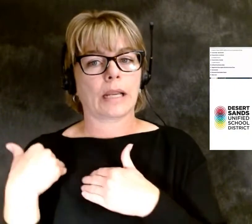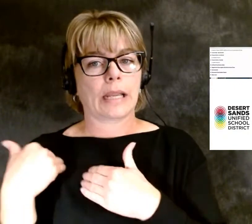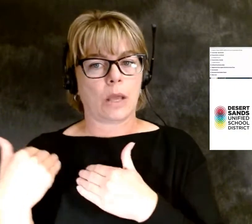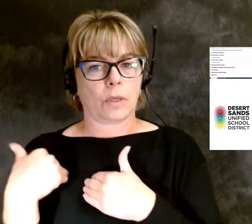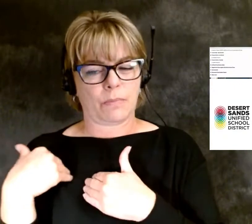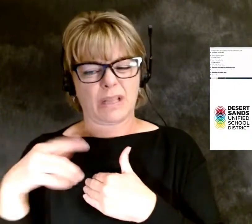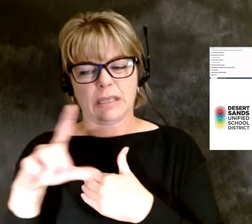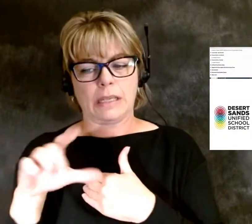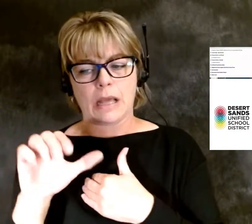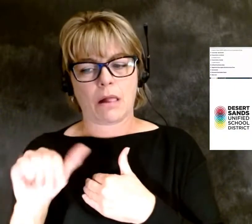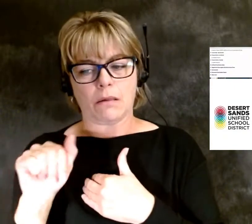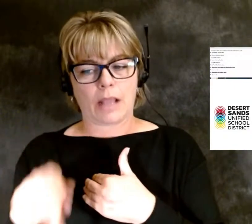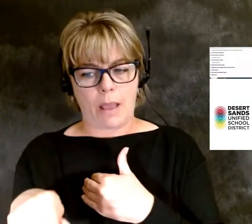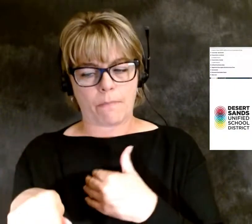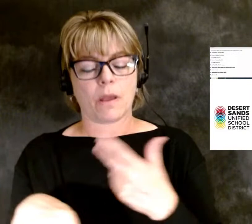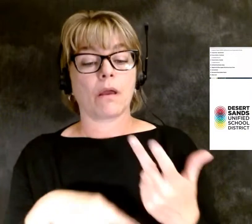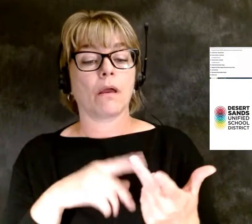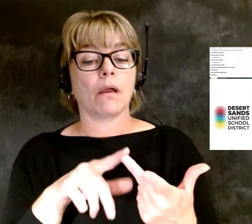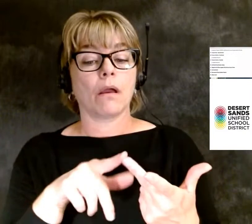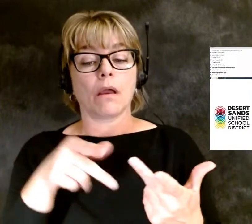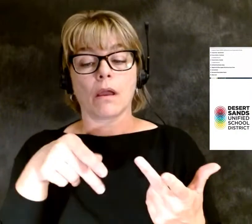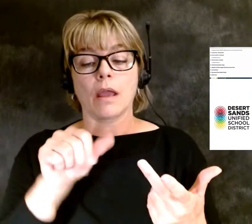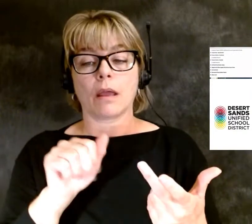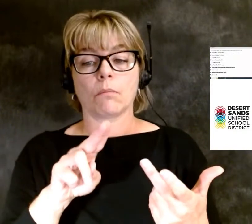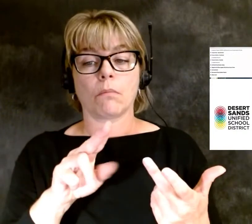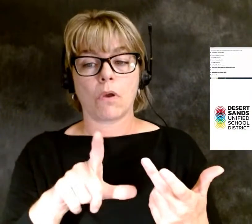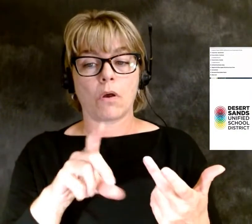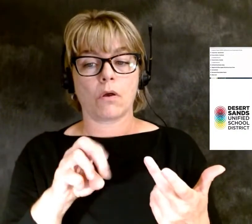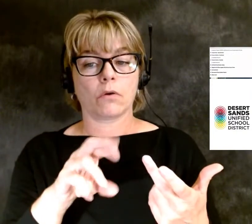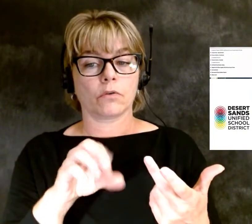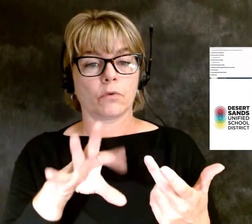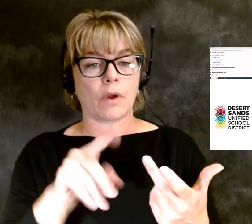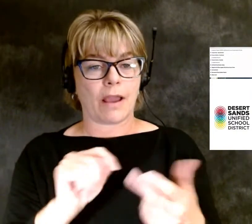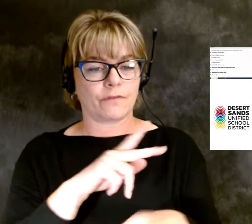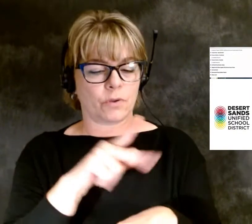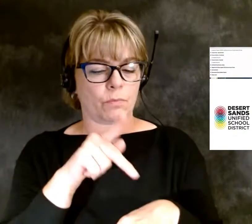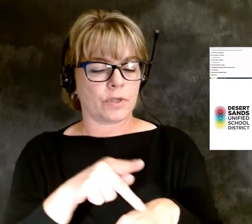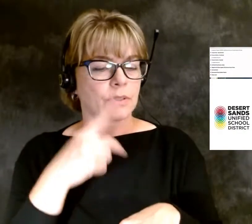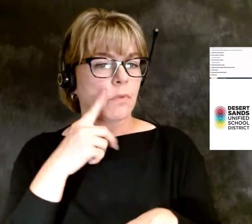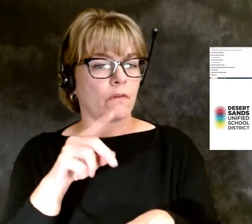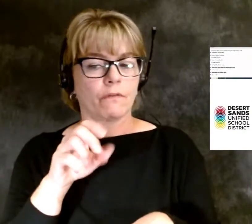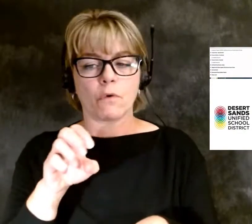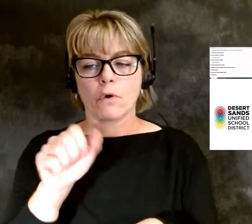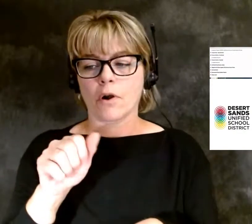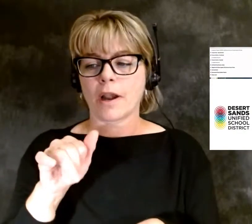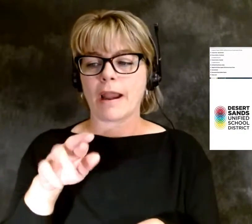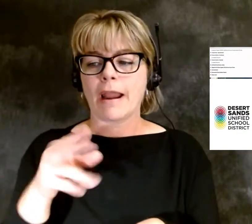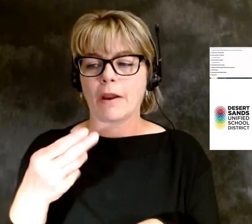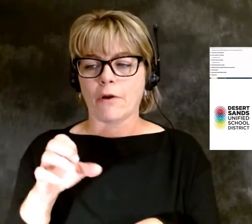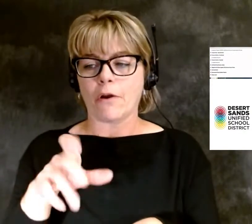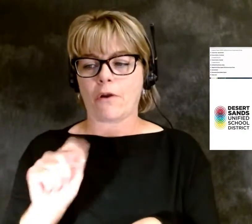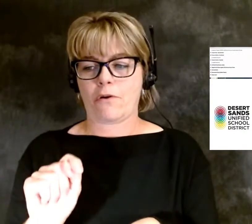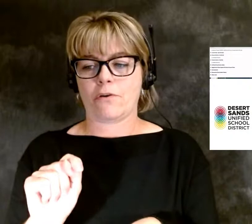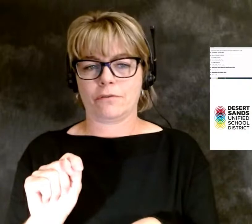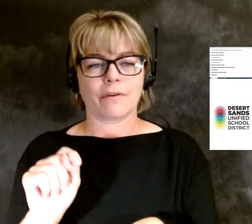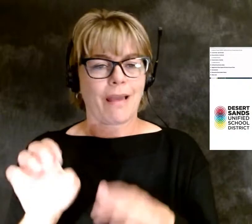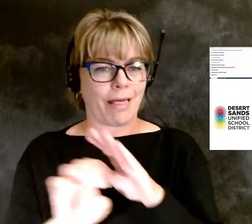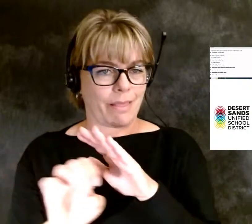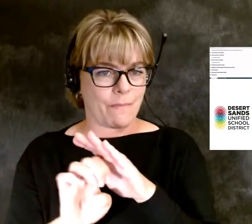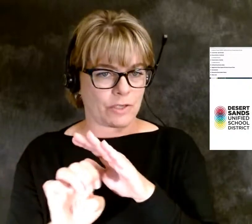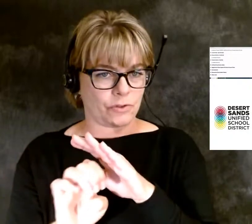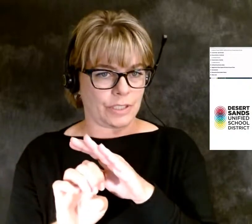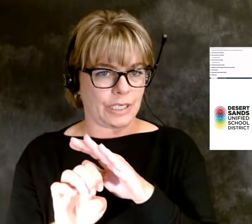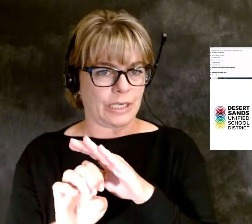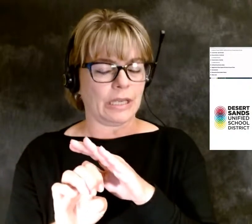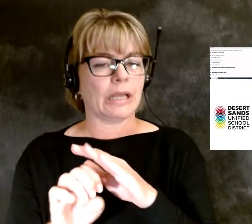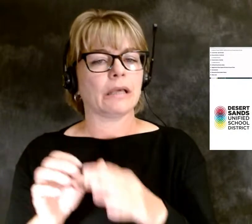words, and Paul Kraft to the position of principal for Earhart Elementary. This passed on a motion by Trustee Alvarez,